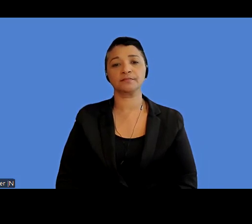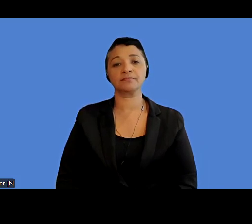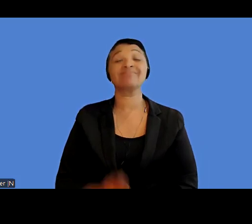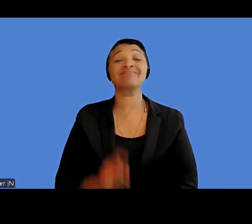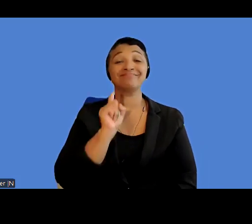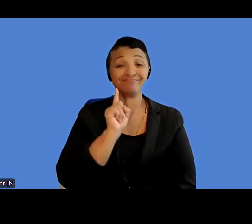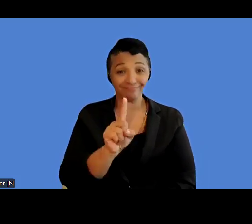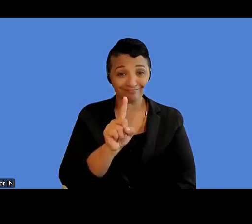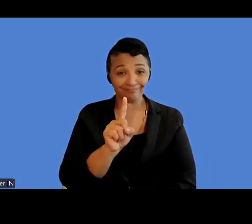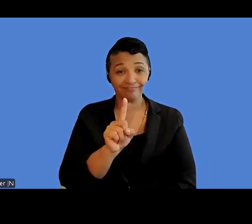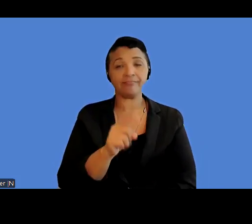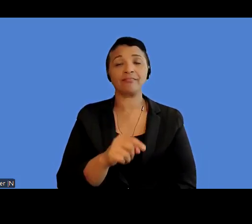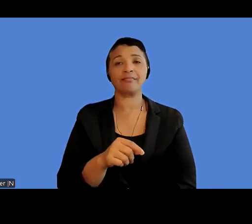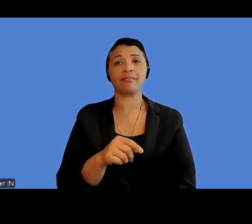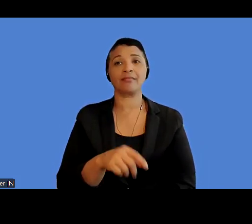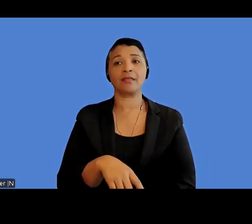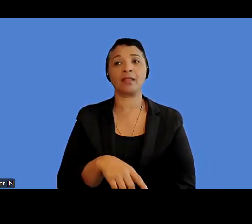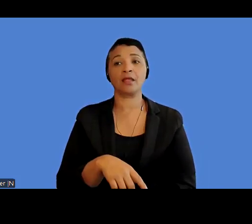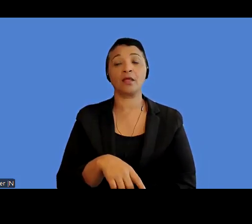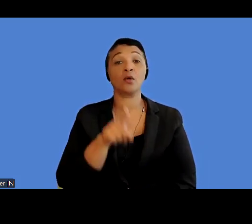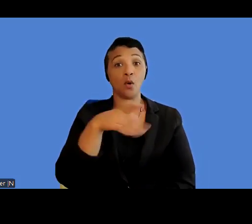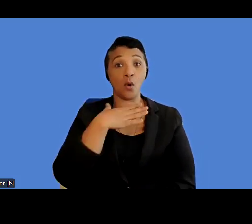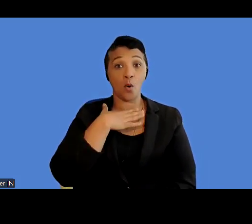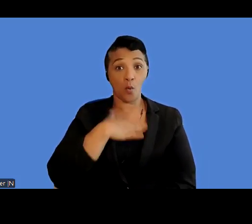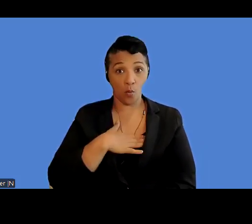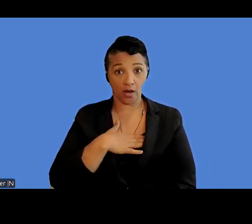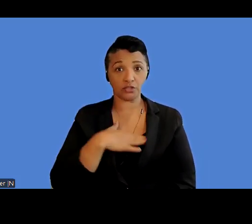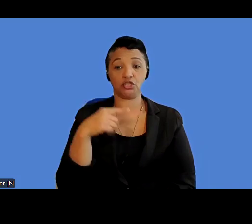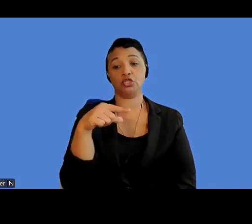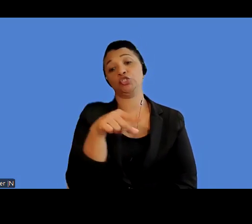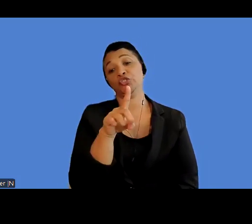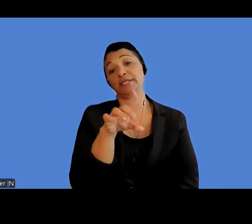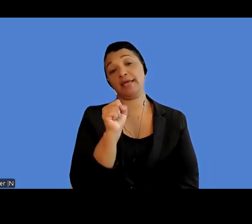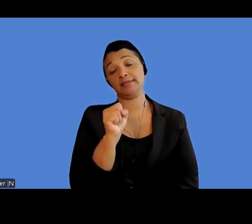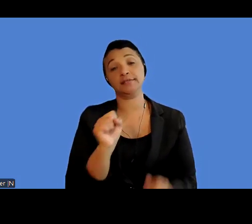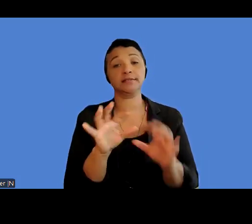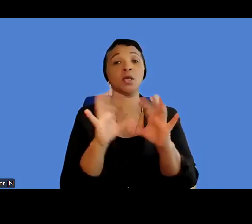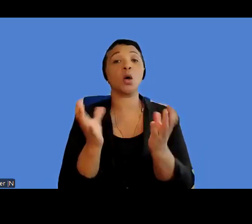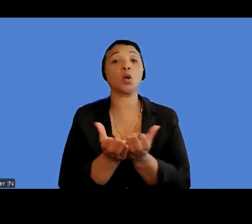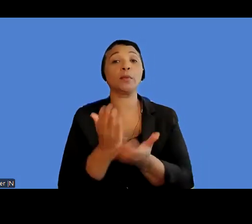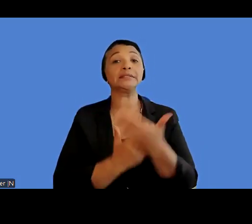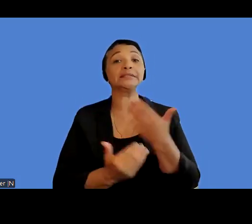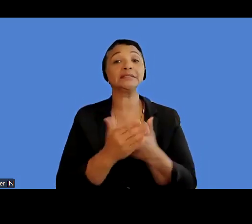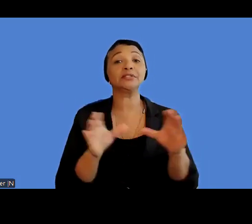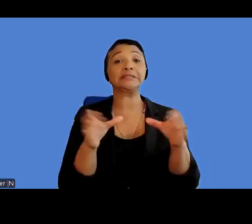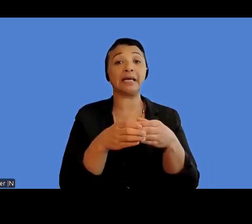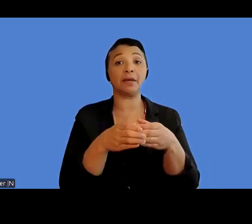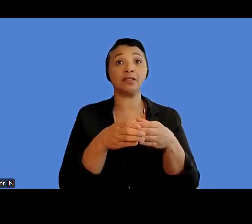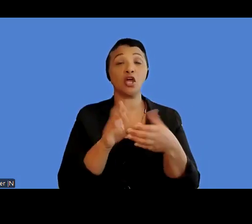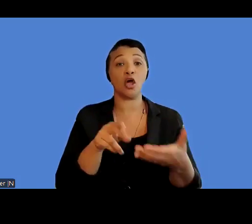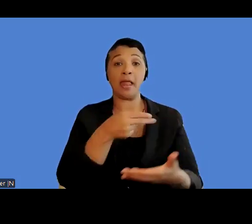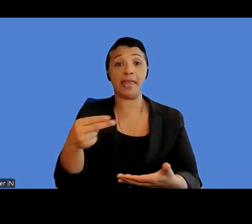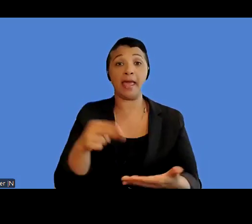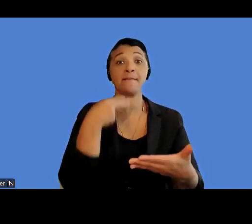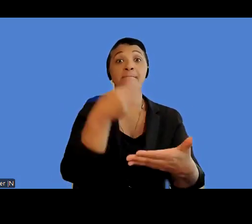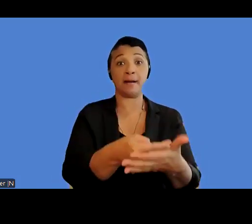However, registering for the Global Disability Summit does not grant funding to attend